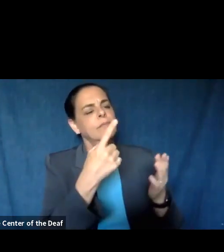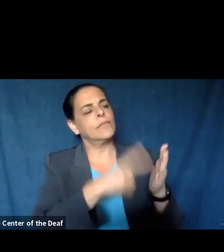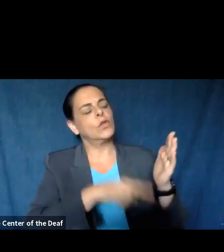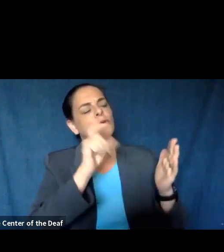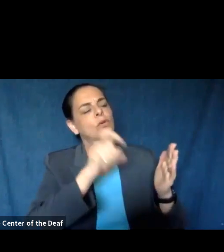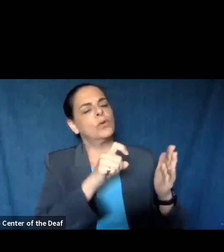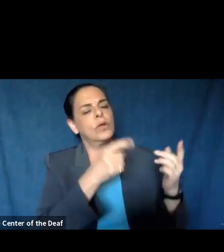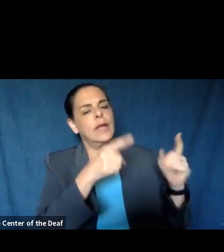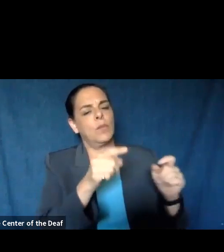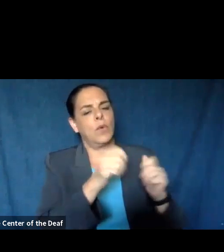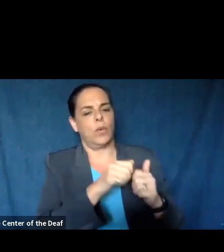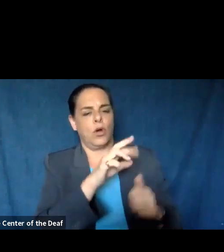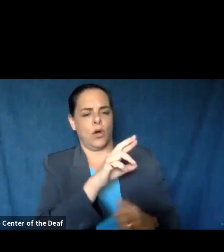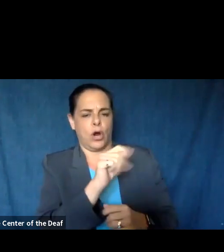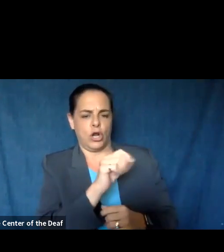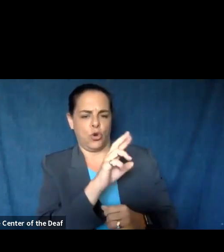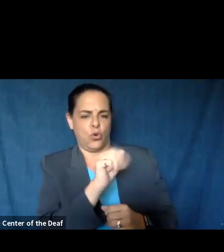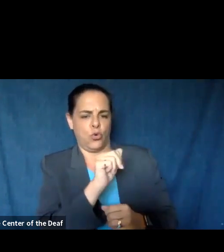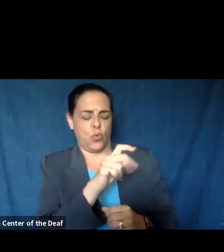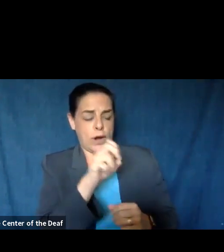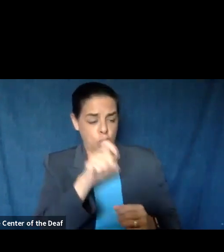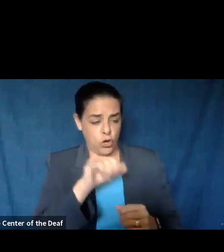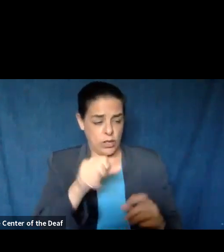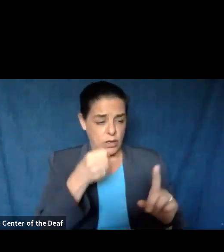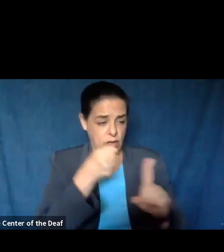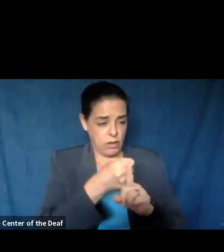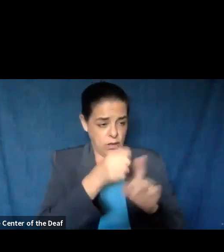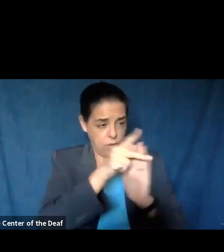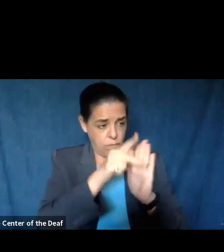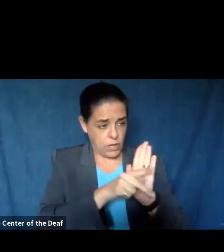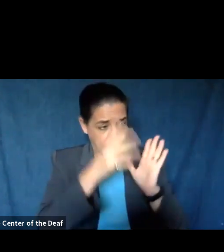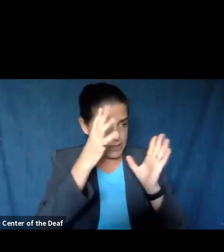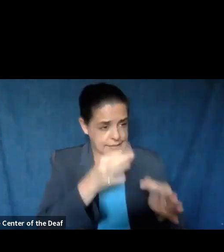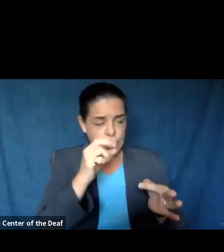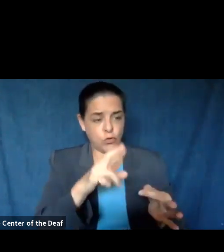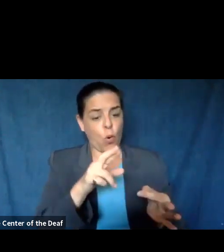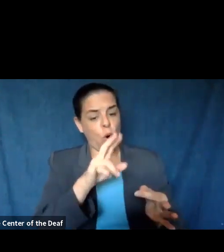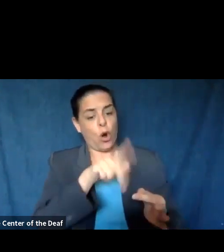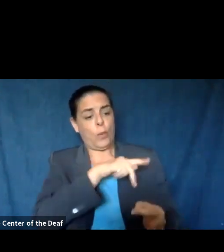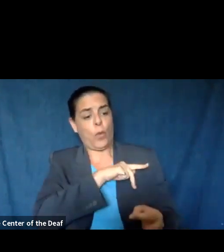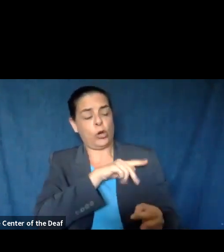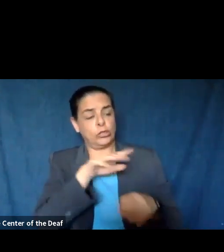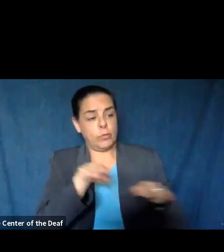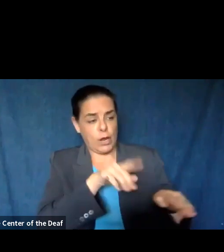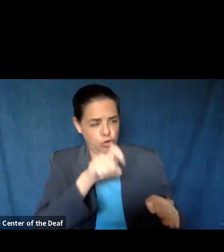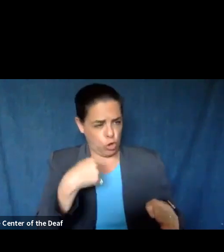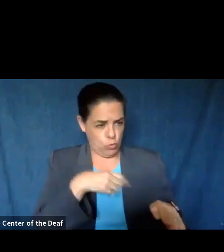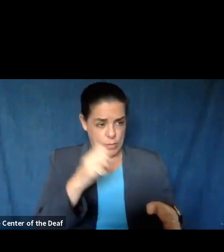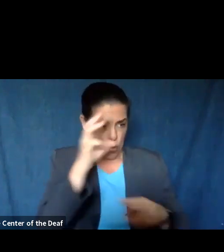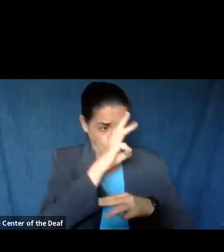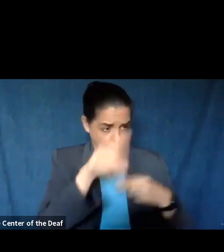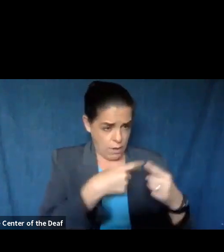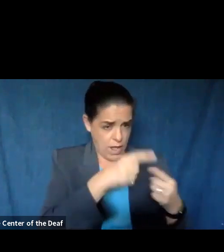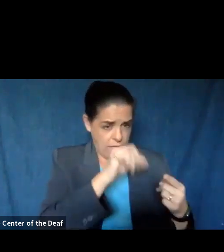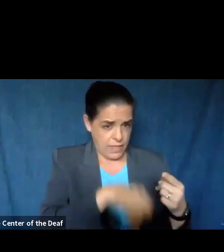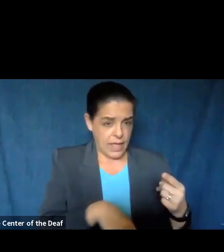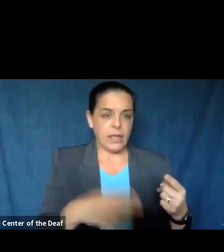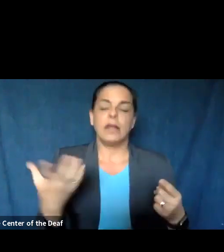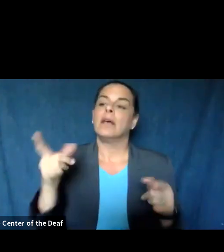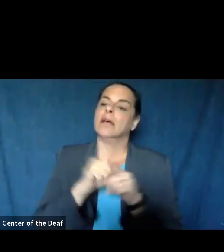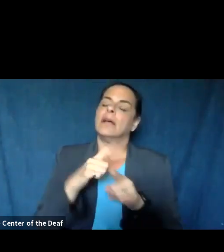the RT rate? Should this impact policy decisions or personal behaviors? Should we be concerned by it? As we've talked about with